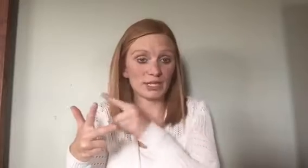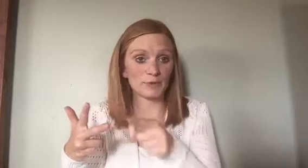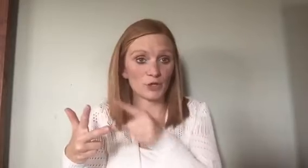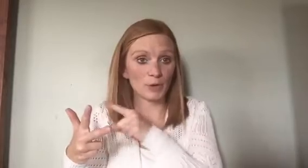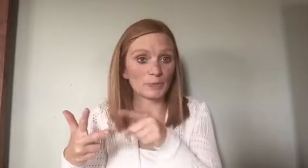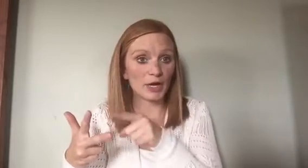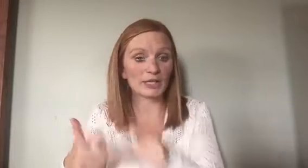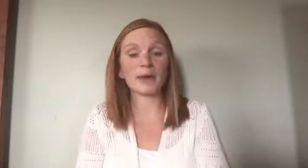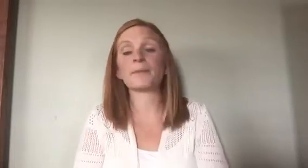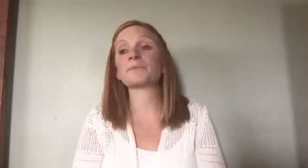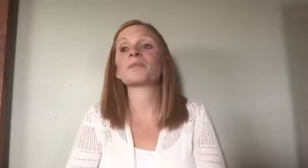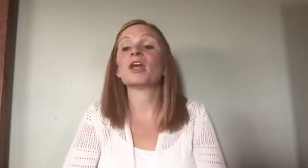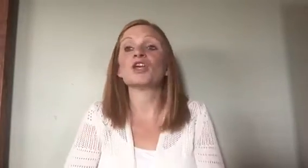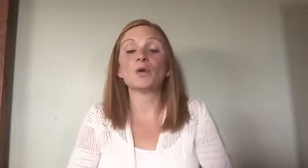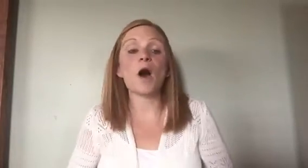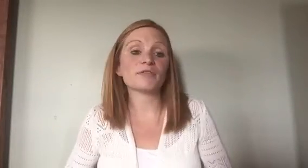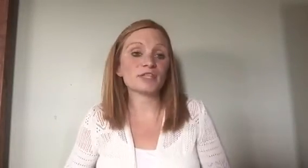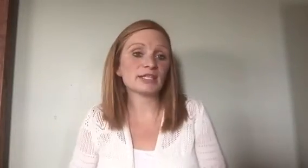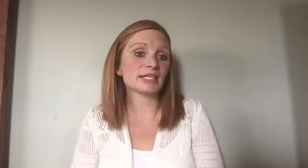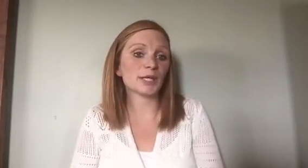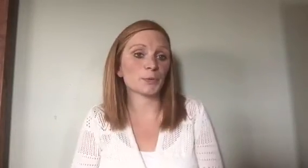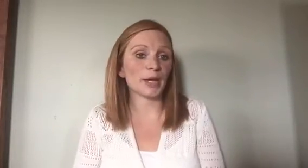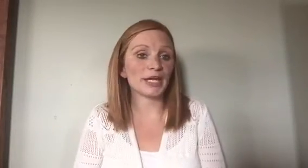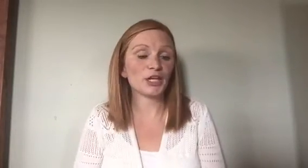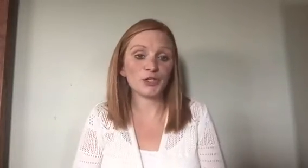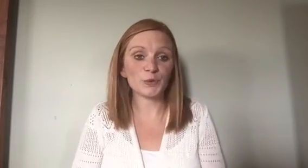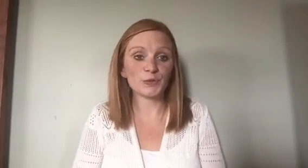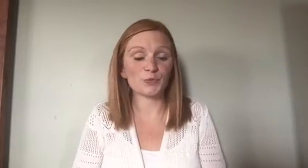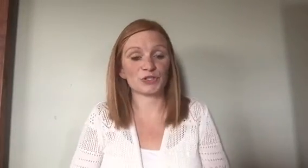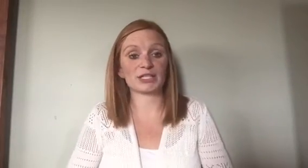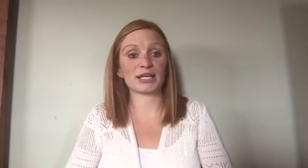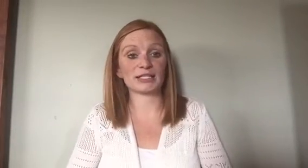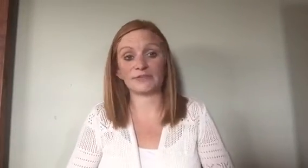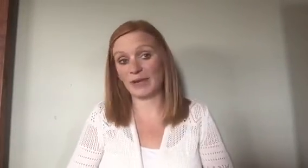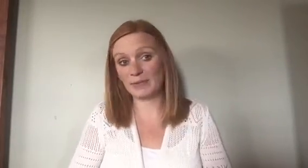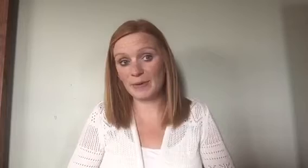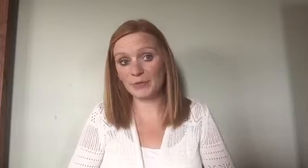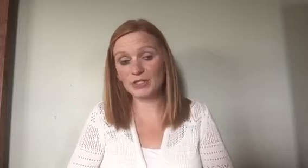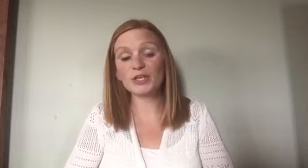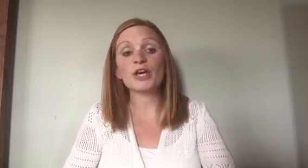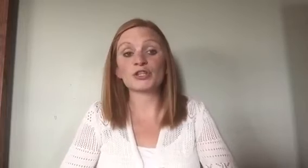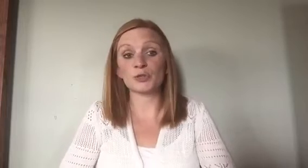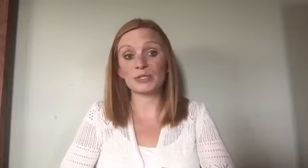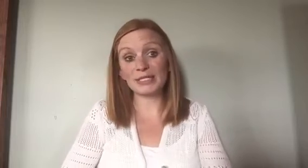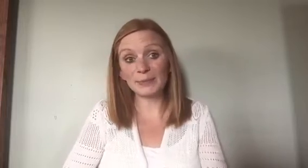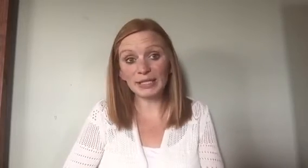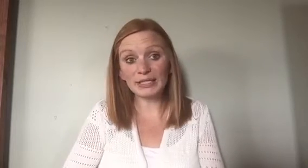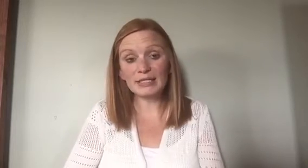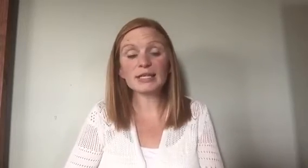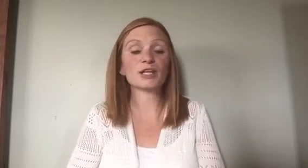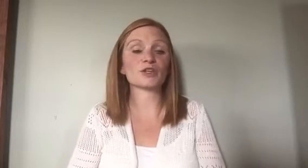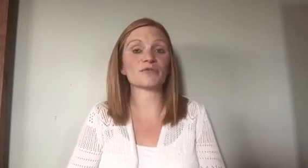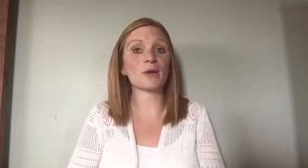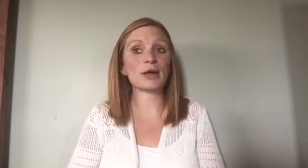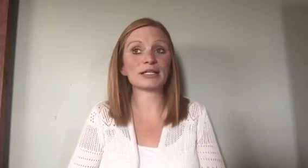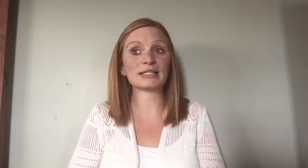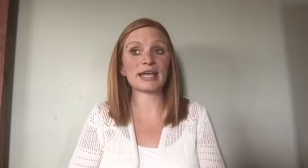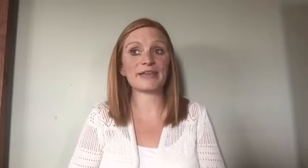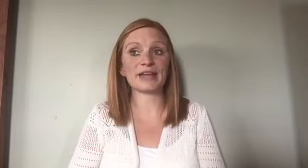you know who I'm talking about. You often see ranking used when discussing family members, so siblings. So if I wanted to say that I